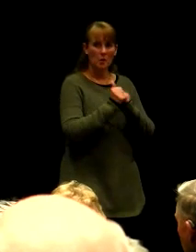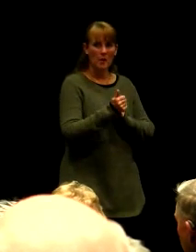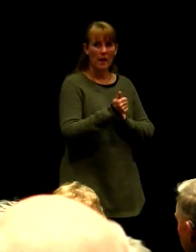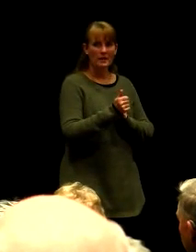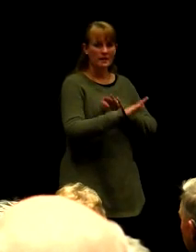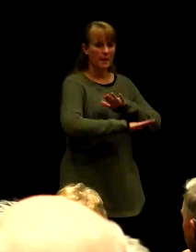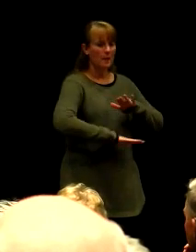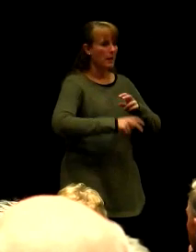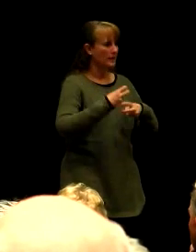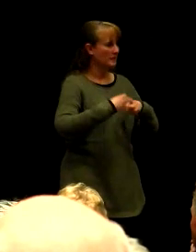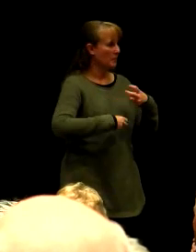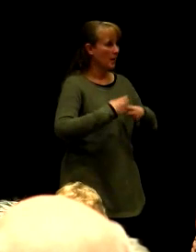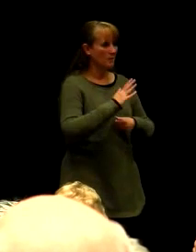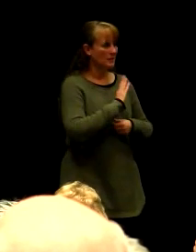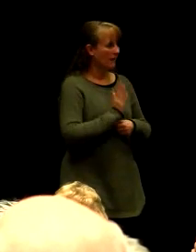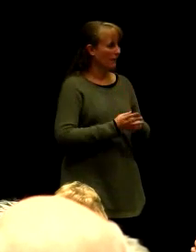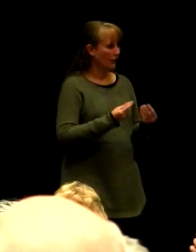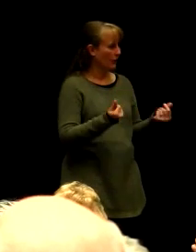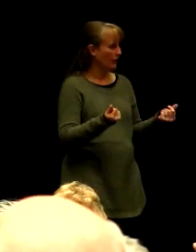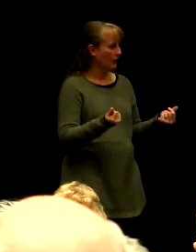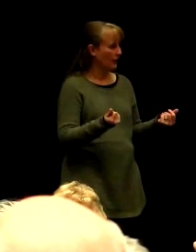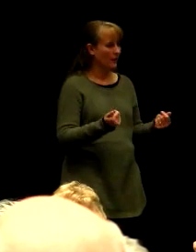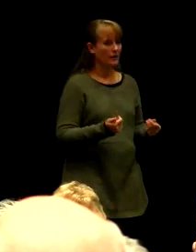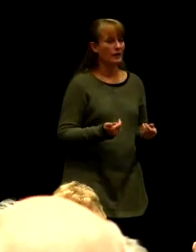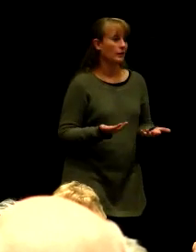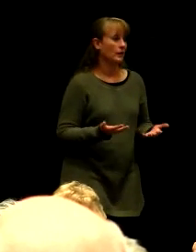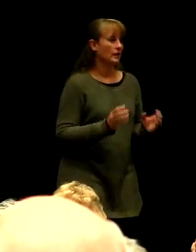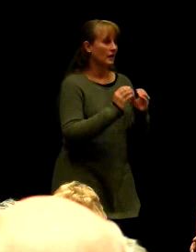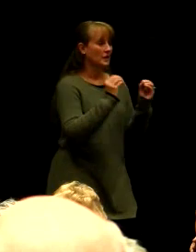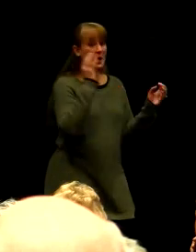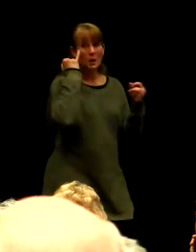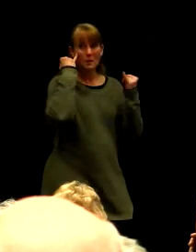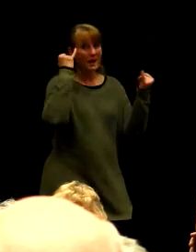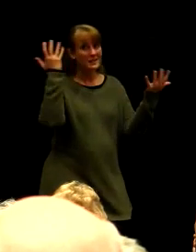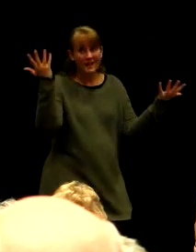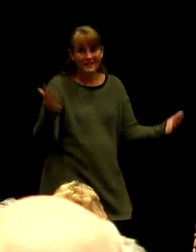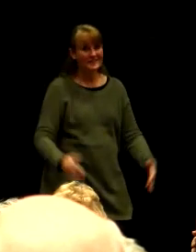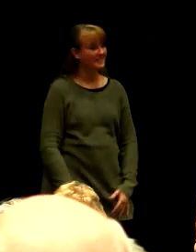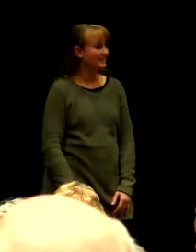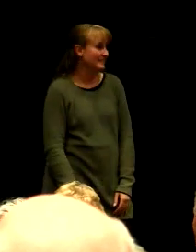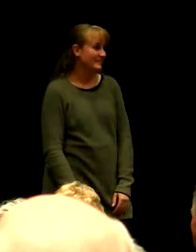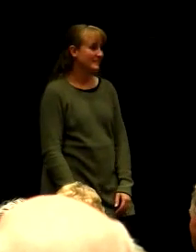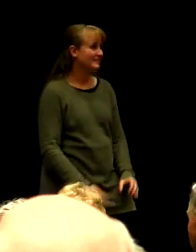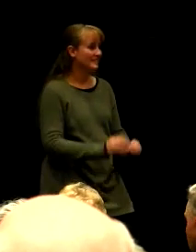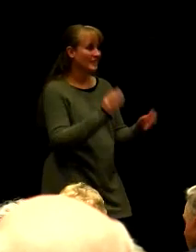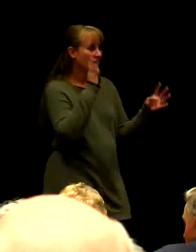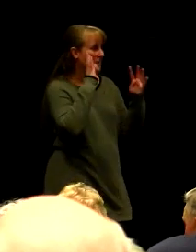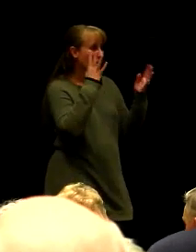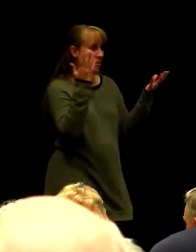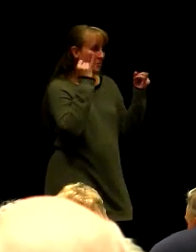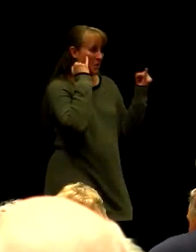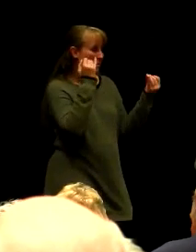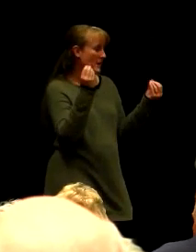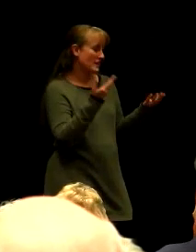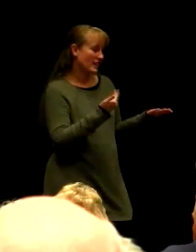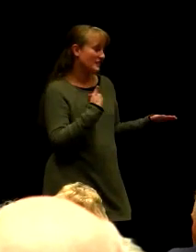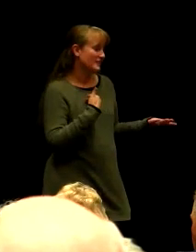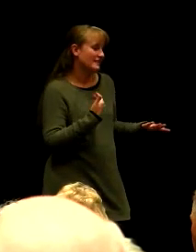go past the basic problems. Lack of imagination, I think.